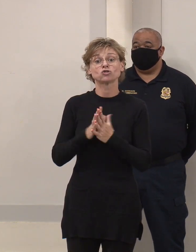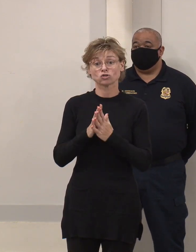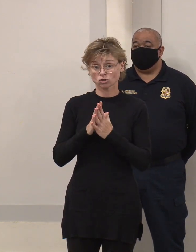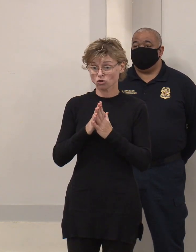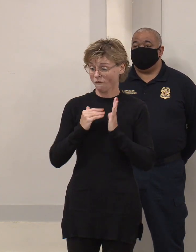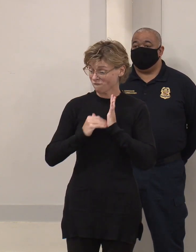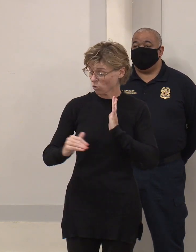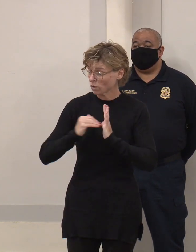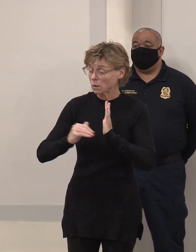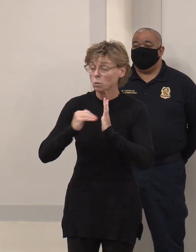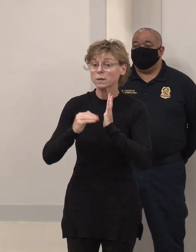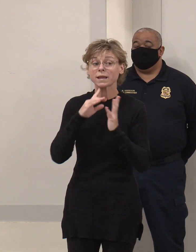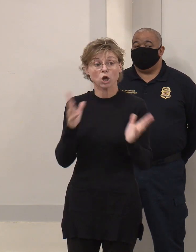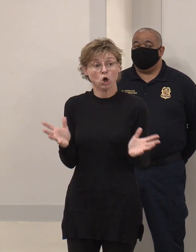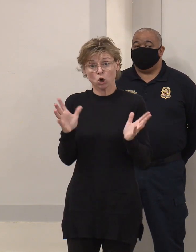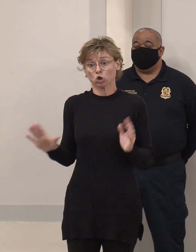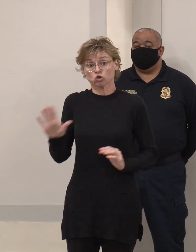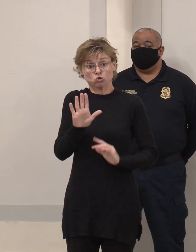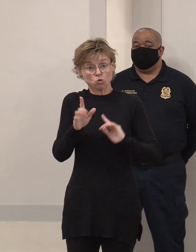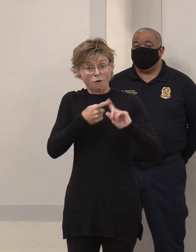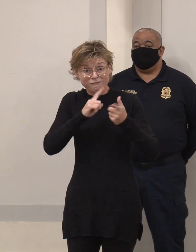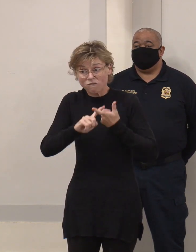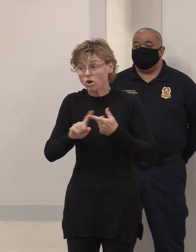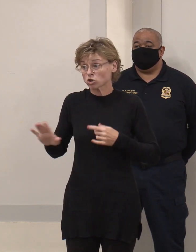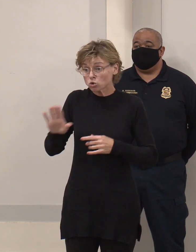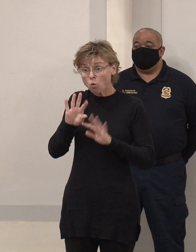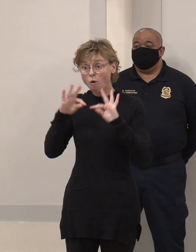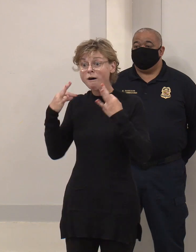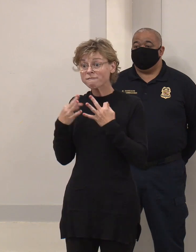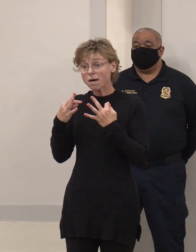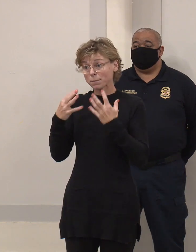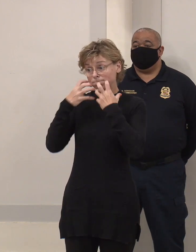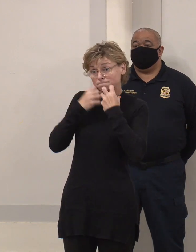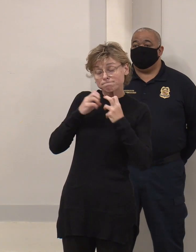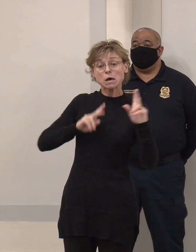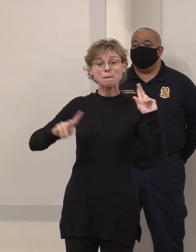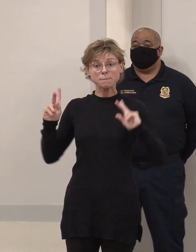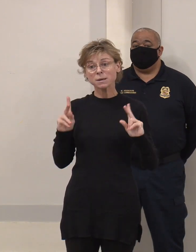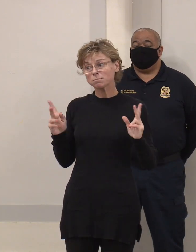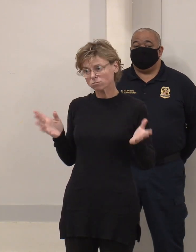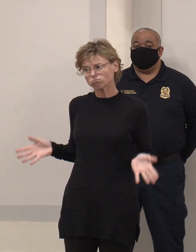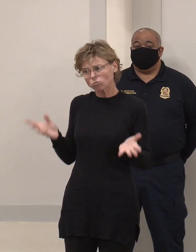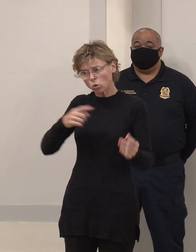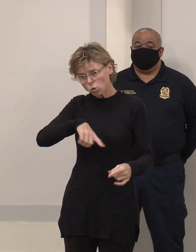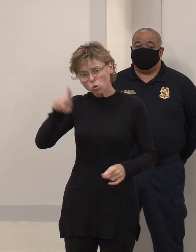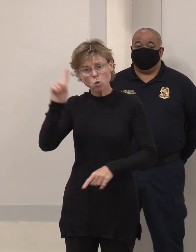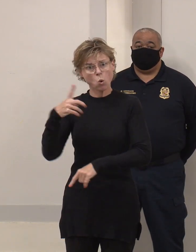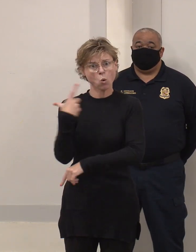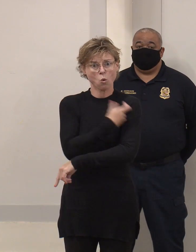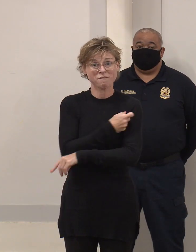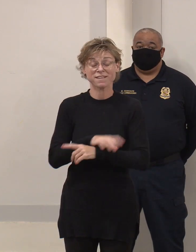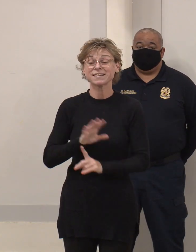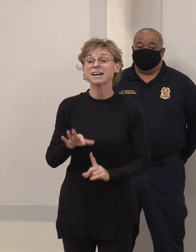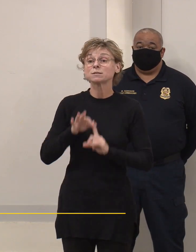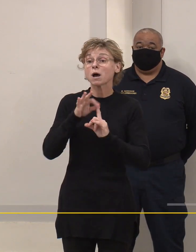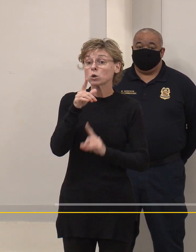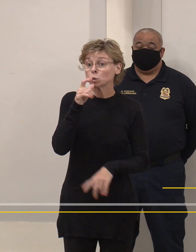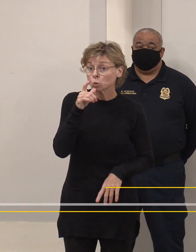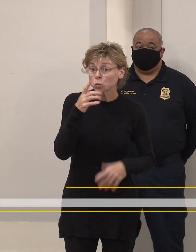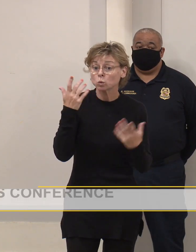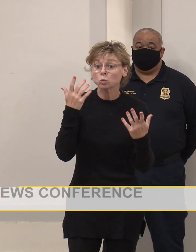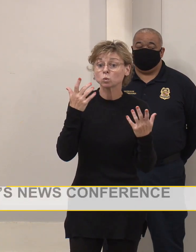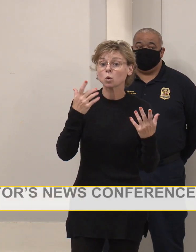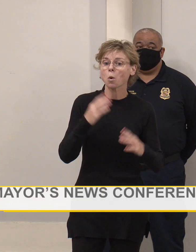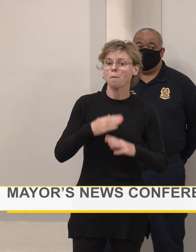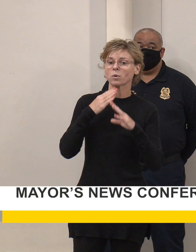to encourage your family, friends, anyone that you love and care about to get the vaccine, especially to